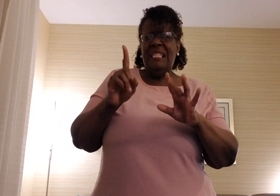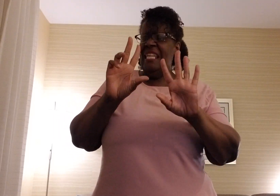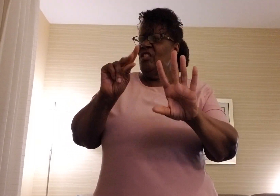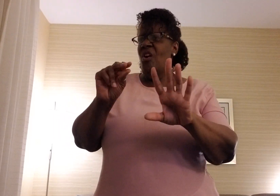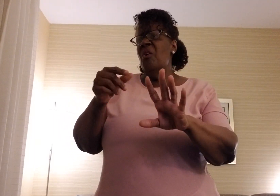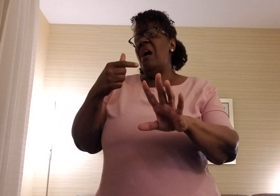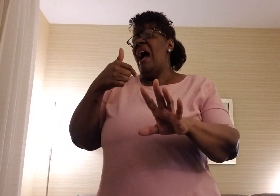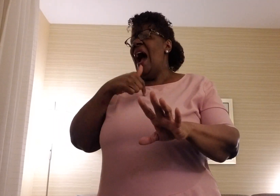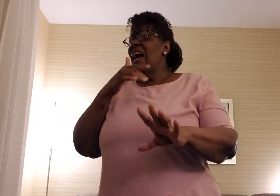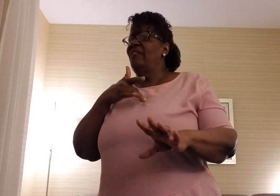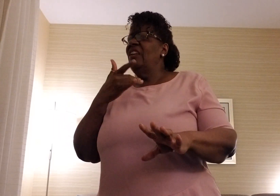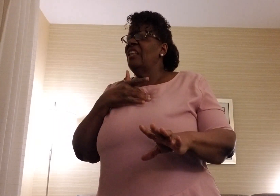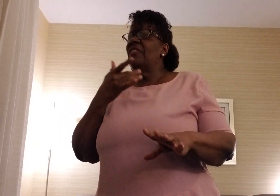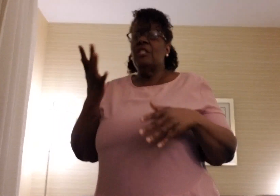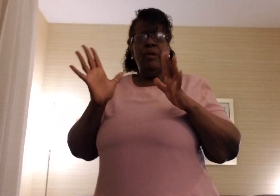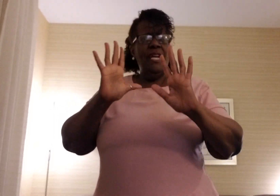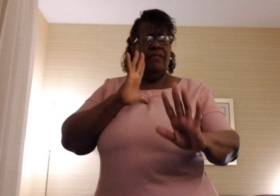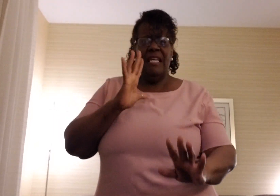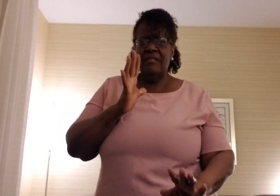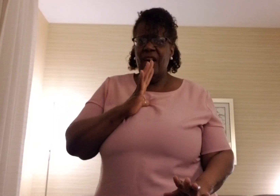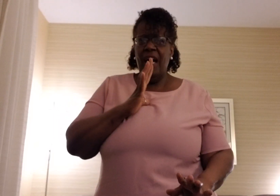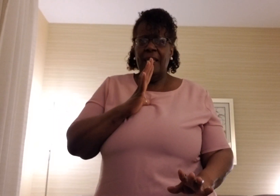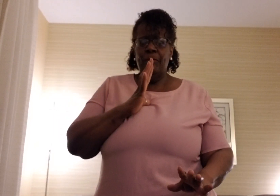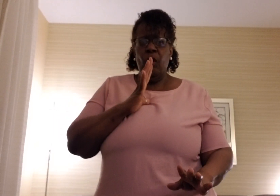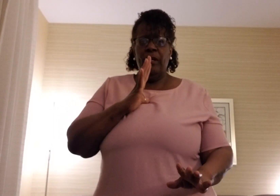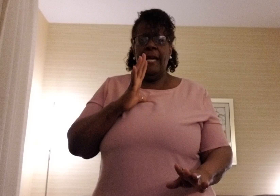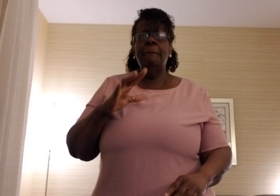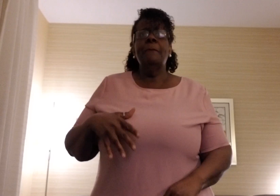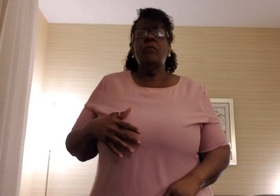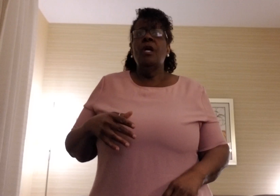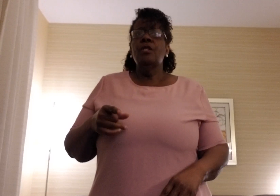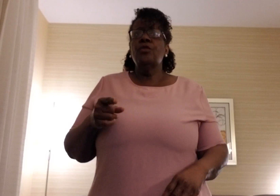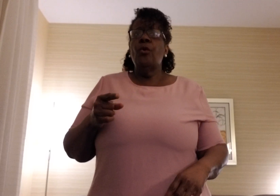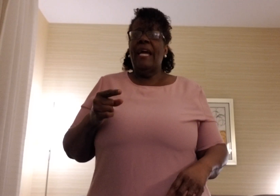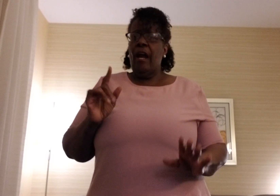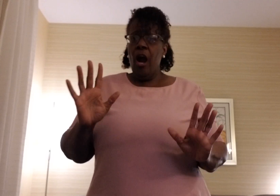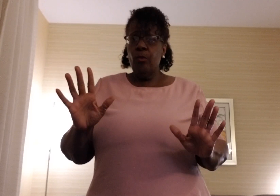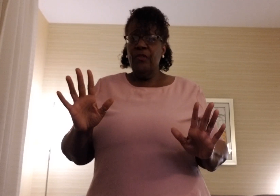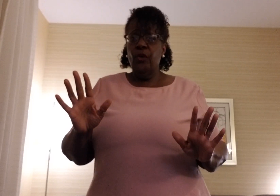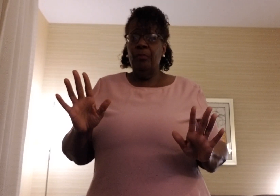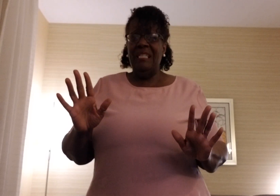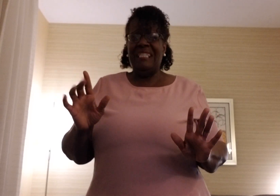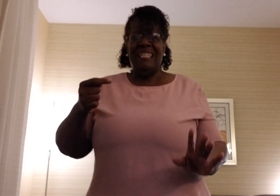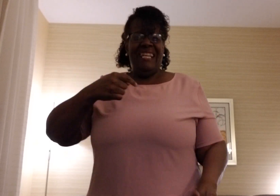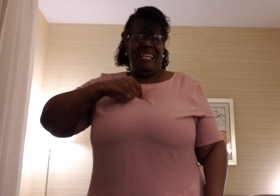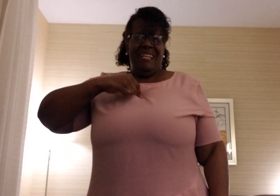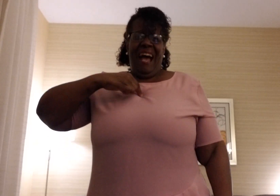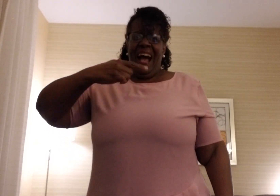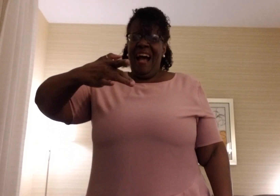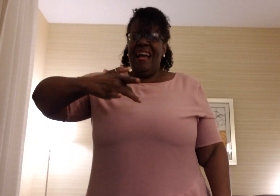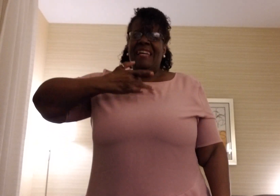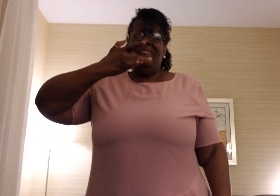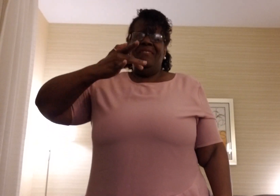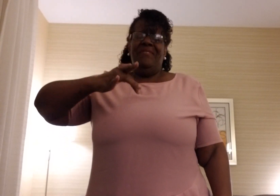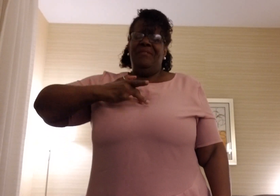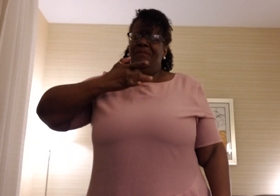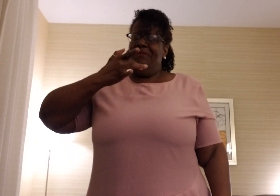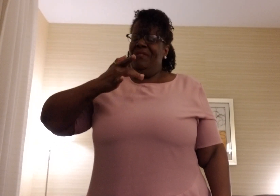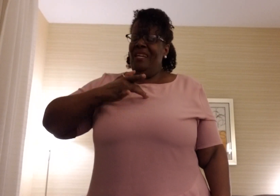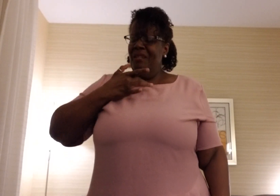say, no, I feel it this way, and that's fine, okay? So a heart with no beat. I